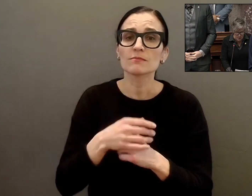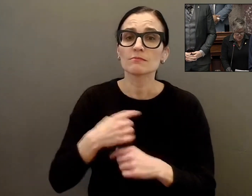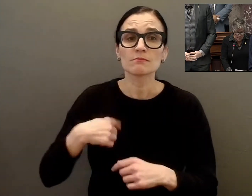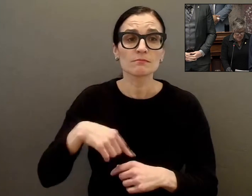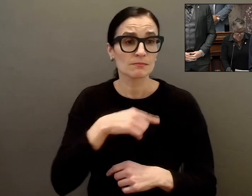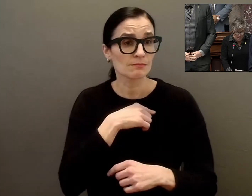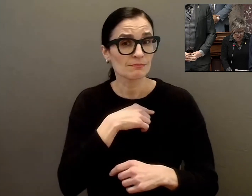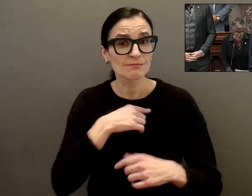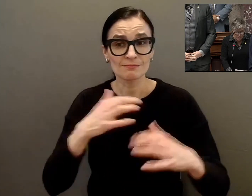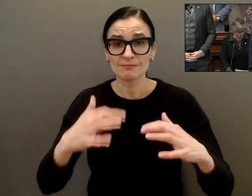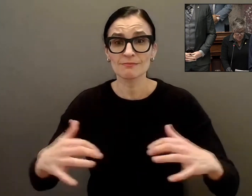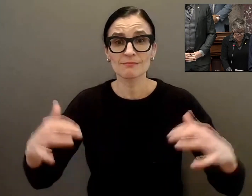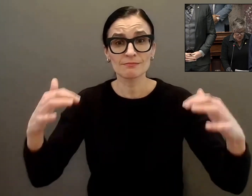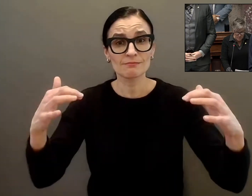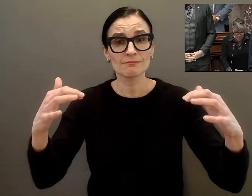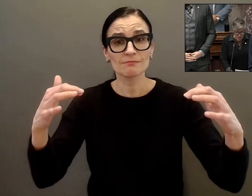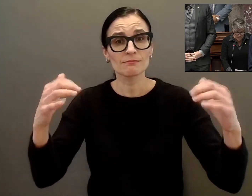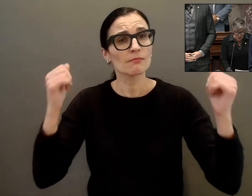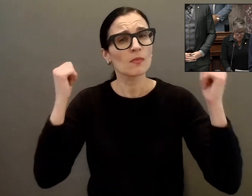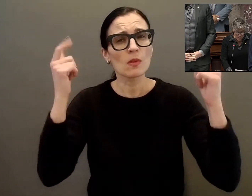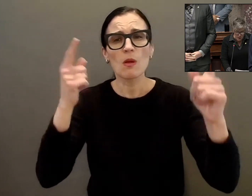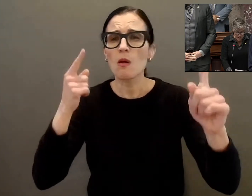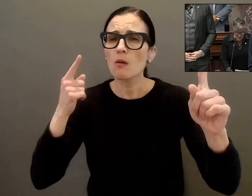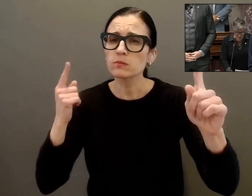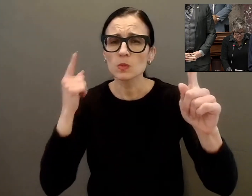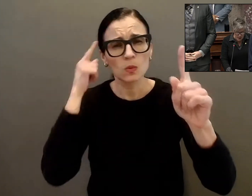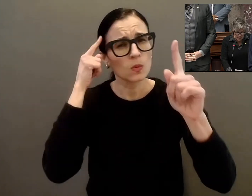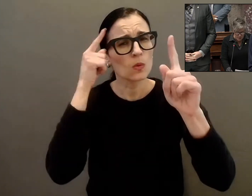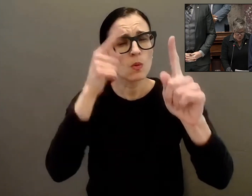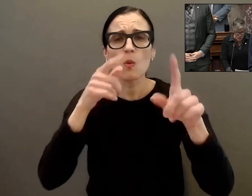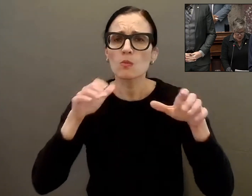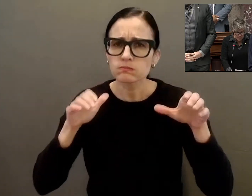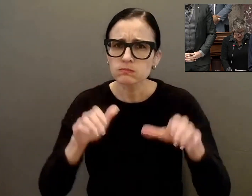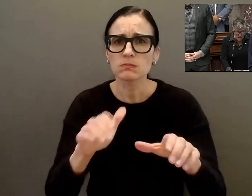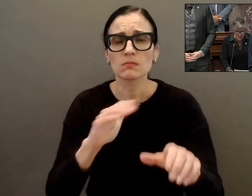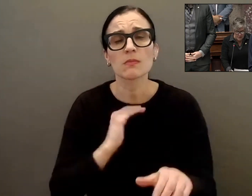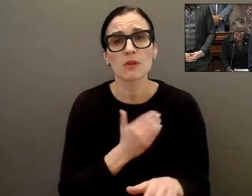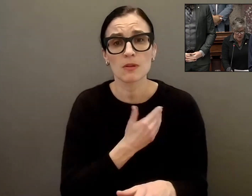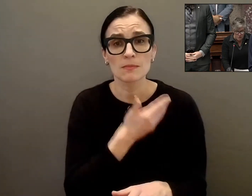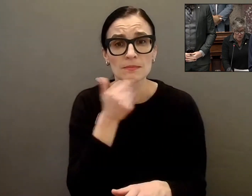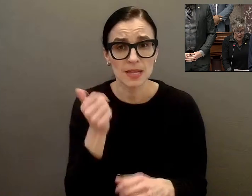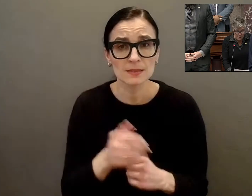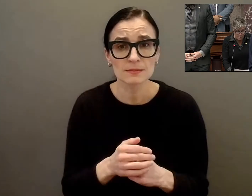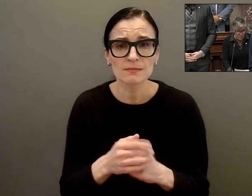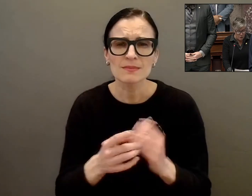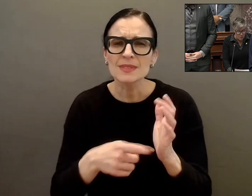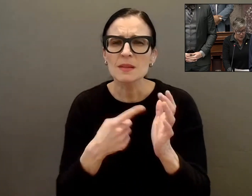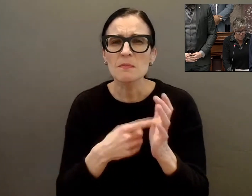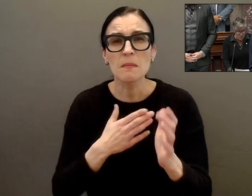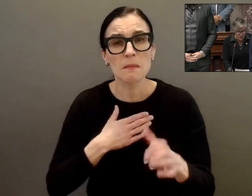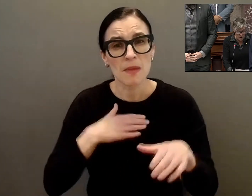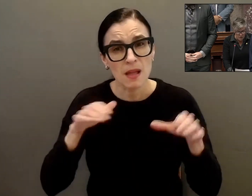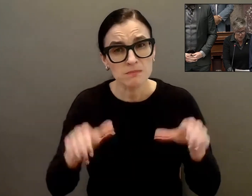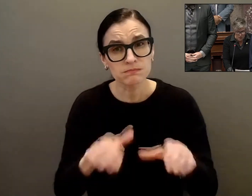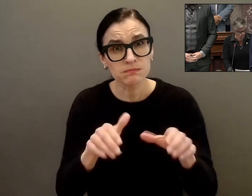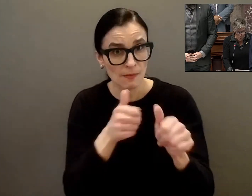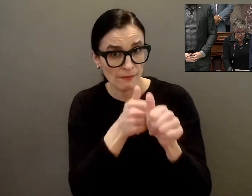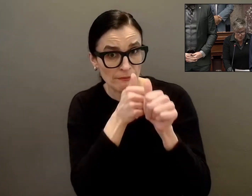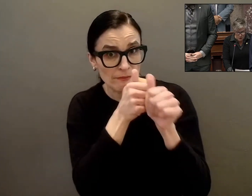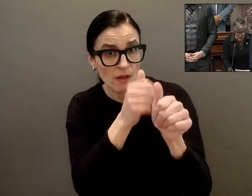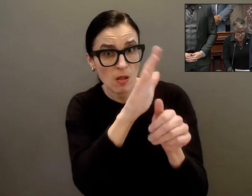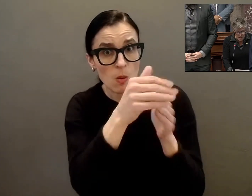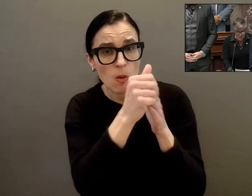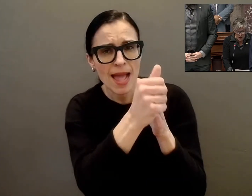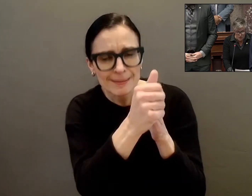best. Sometimes in my earnest efforts to follow your guidance, I encounter challenges that test my understanding of purity and unity. While